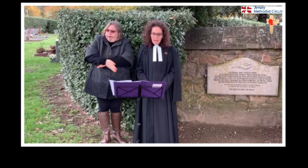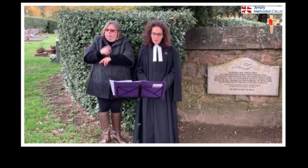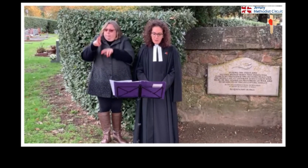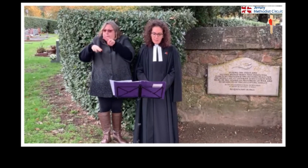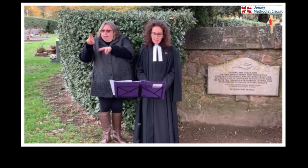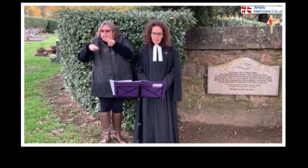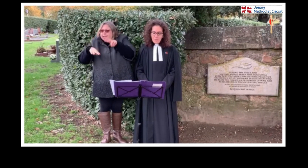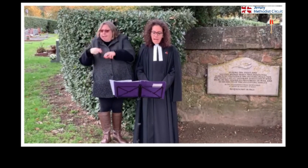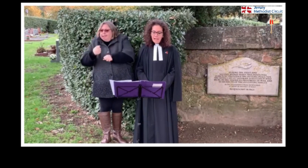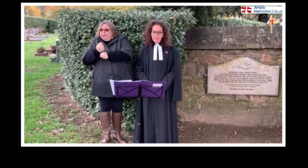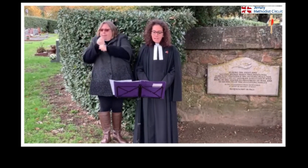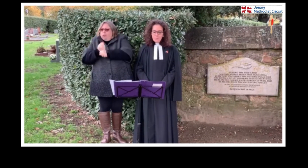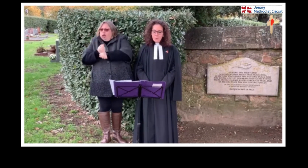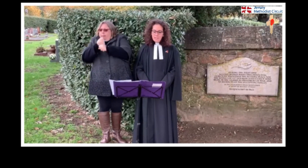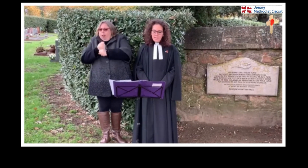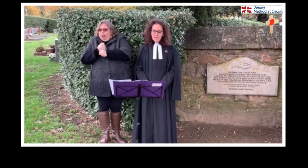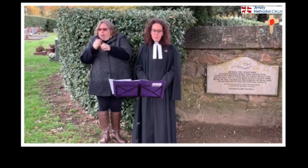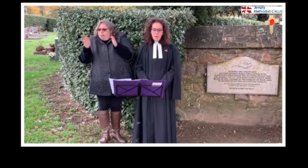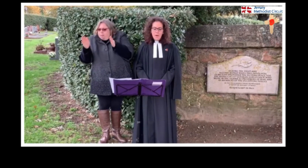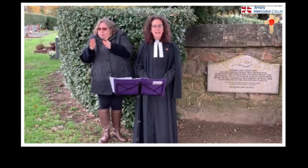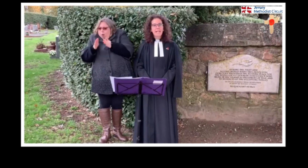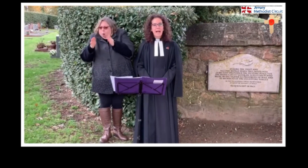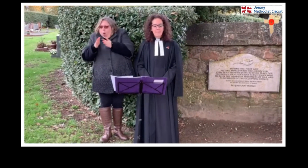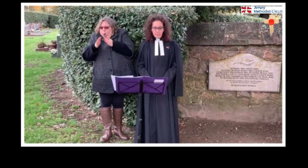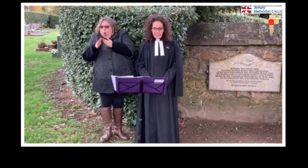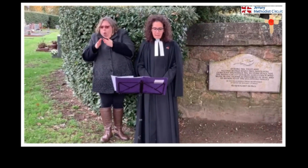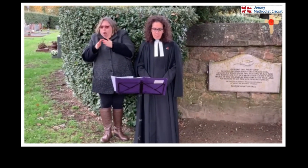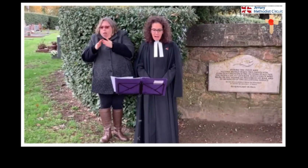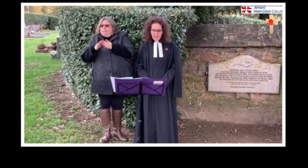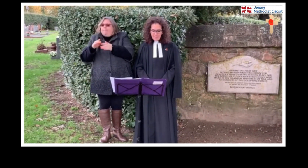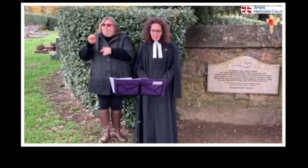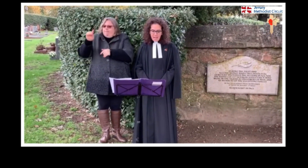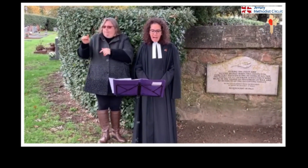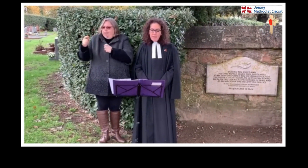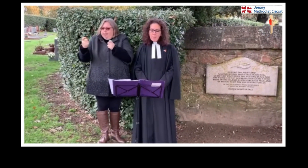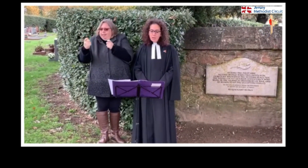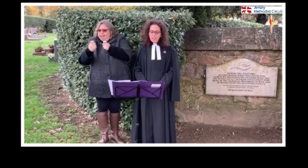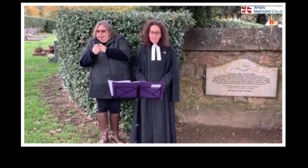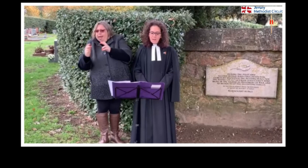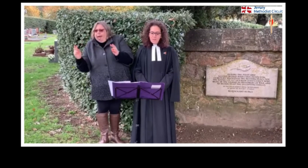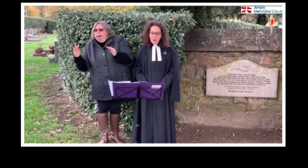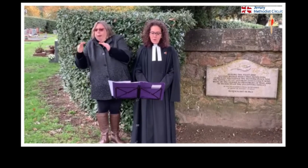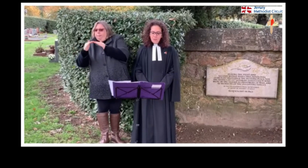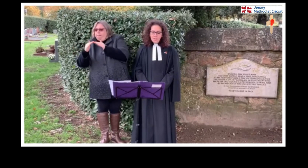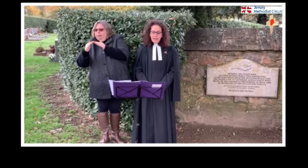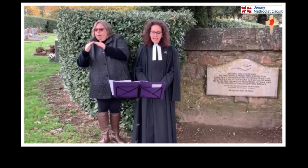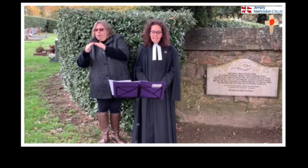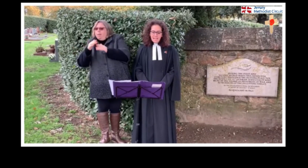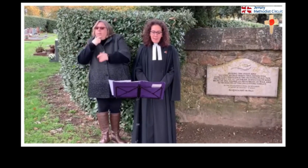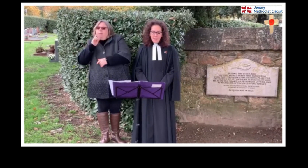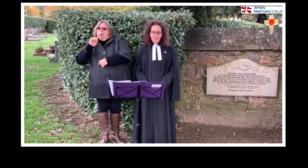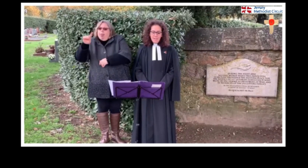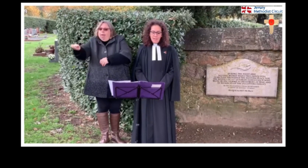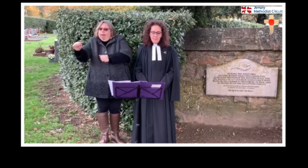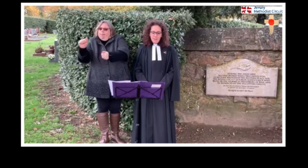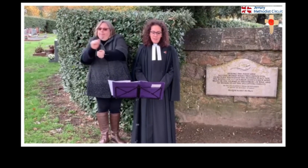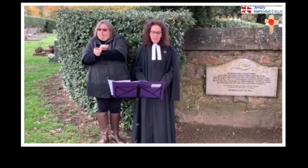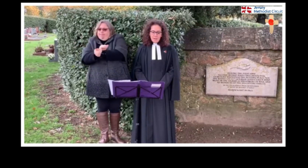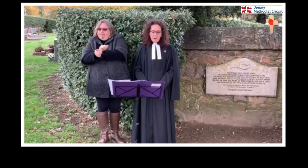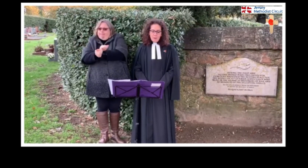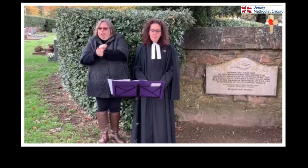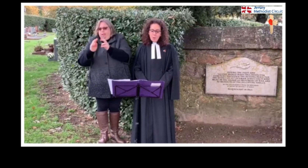of his compatriots were held as prisoners of war in a camp nearby, and the bodies of those who died in